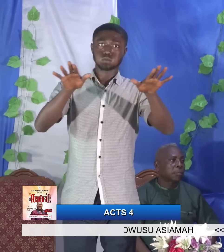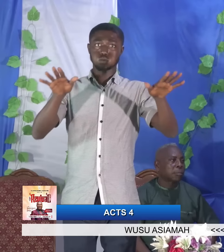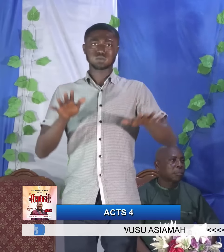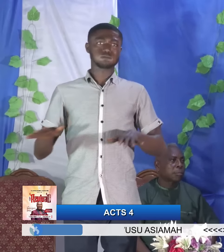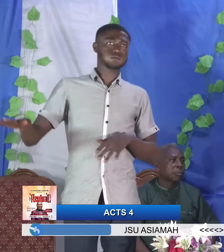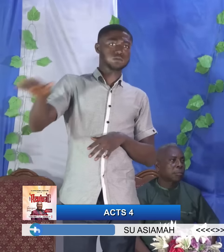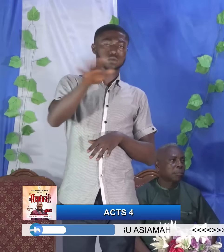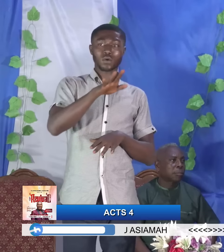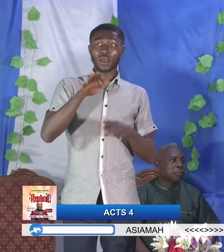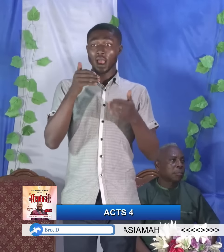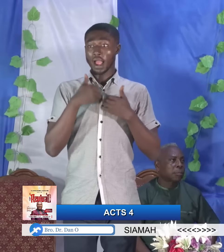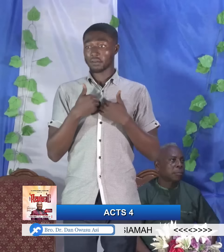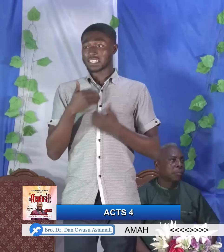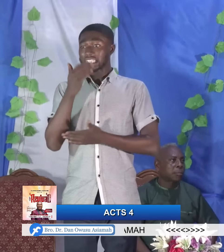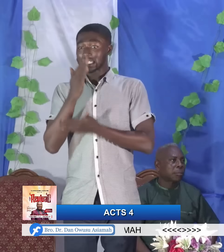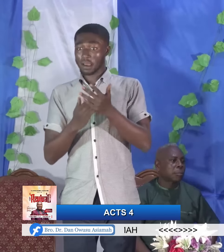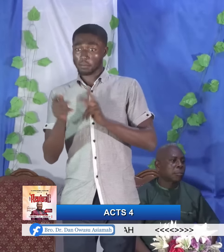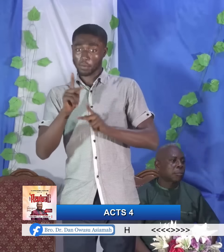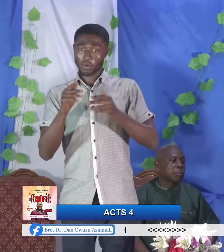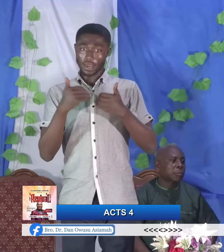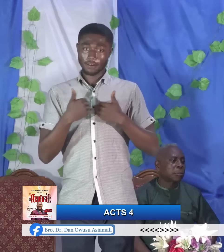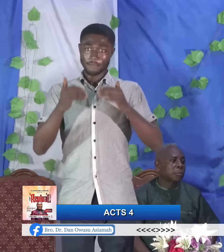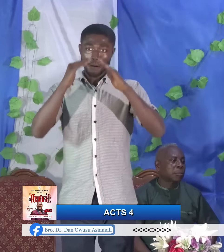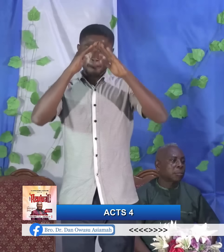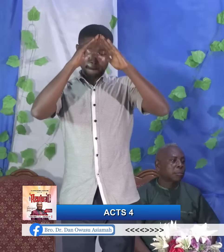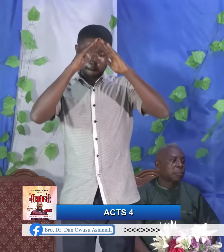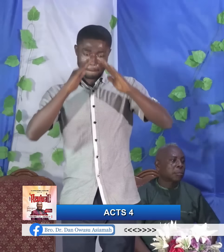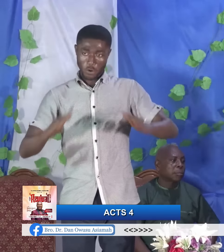ani wo omo a omo si edan no dada